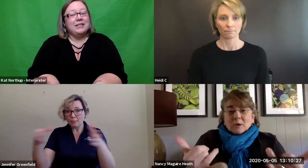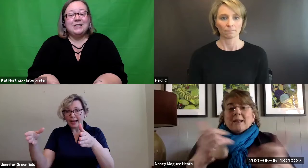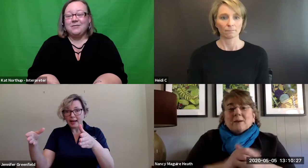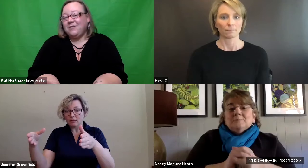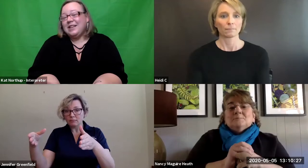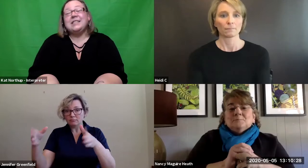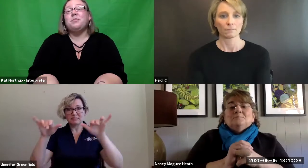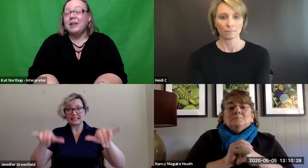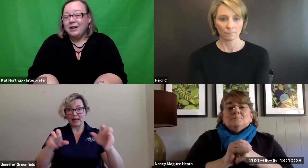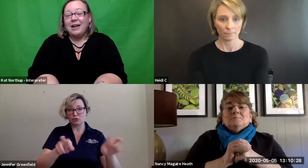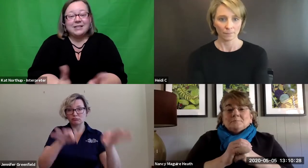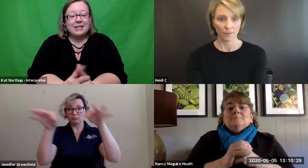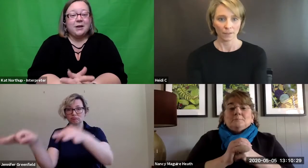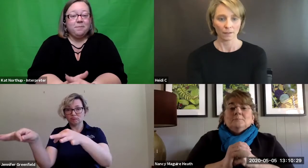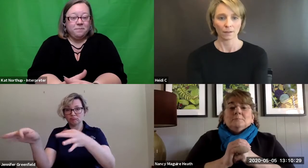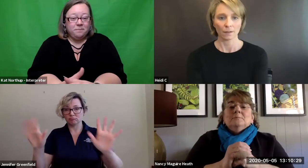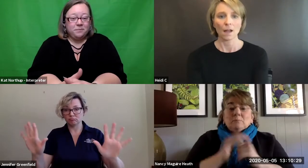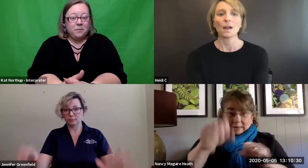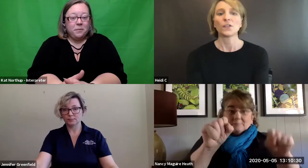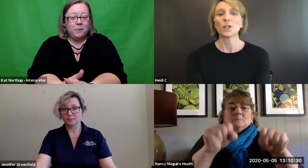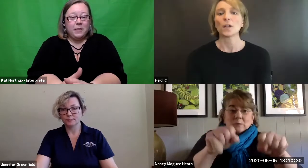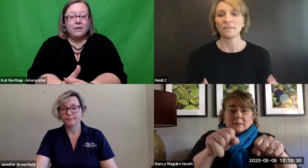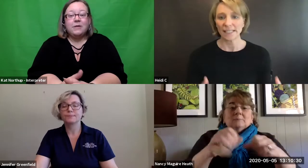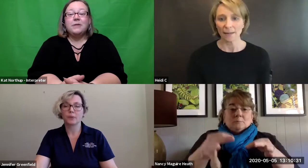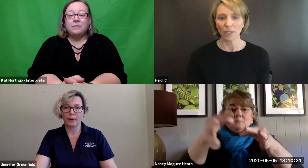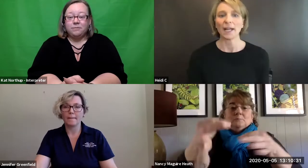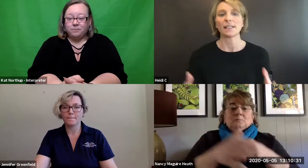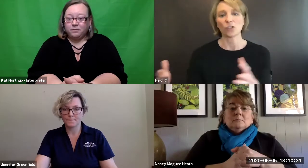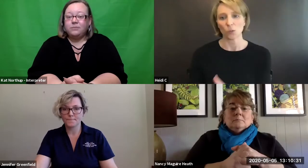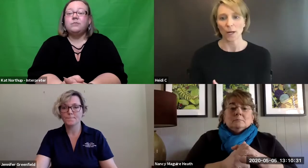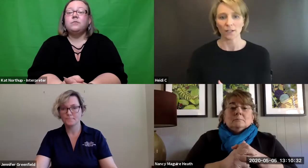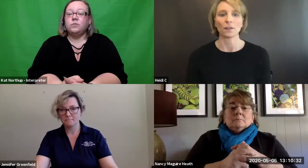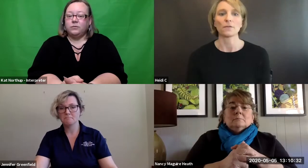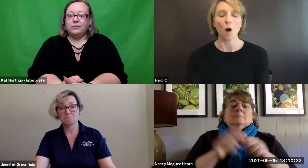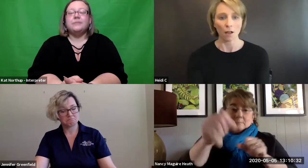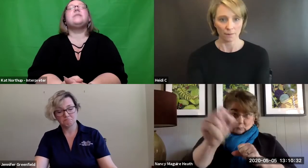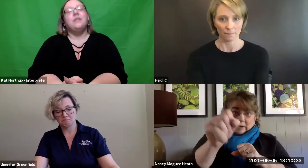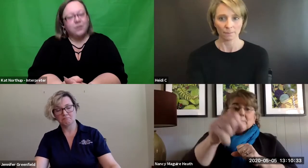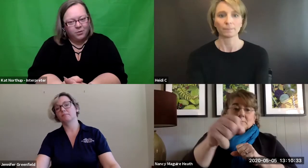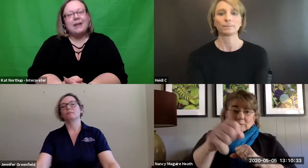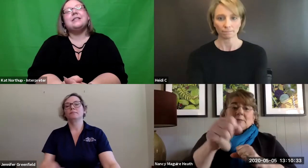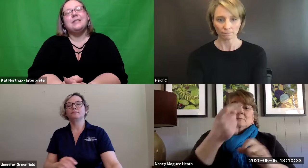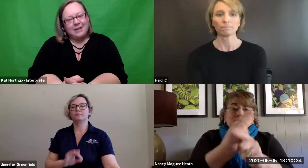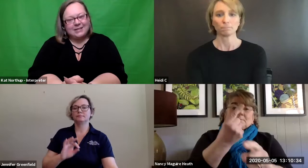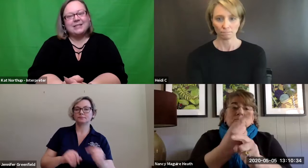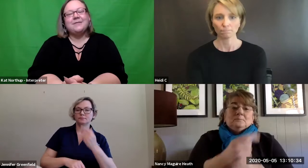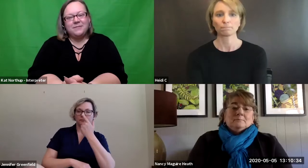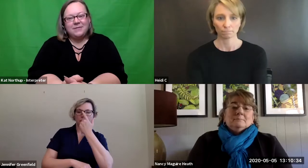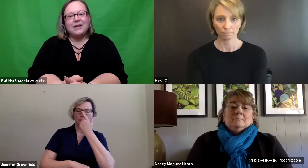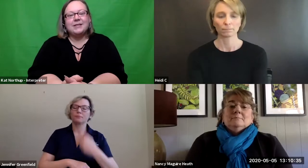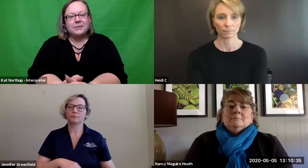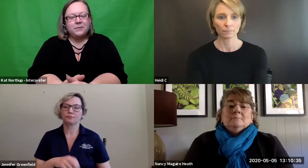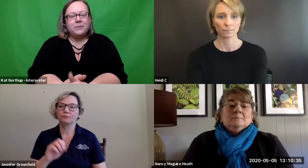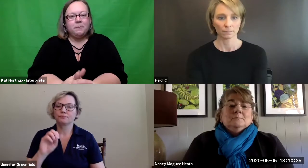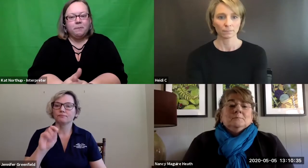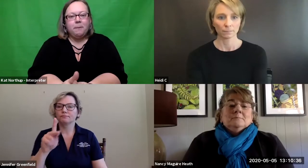So that's the plan at this time. So you'll have the same plans and just wait until the fall. Correct. Yes.